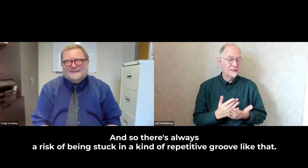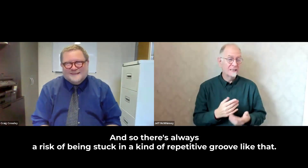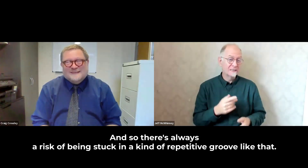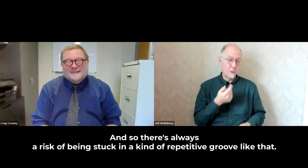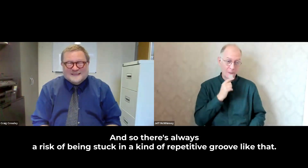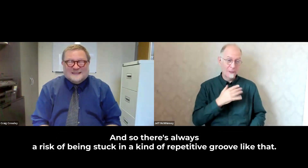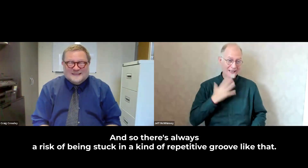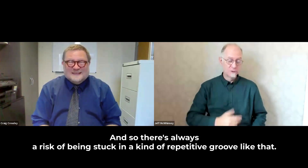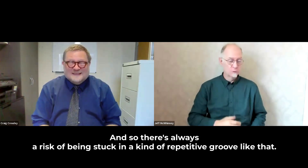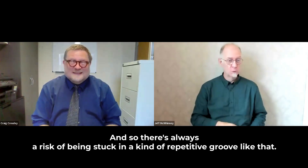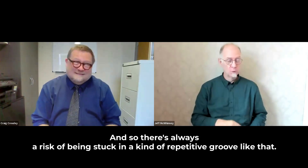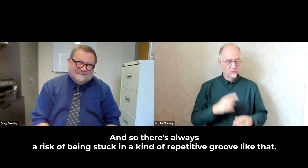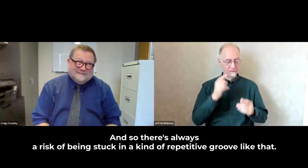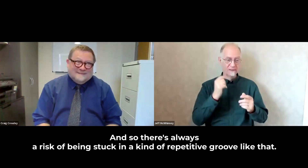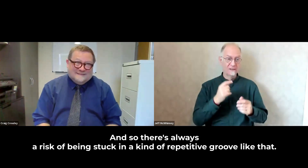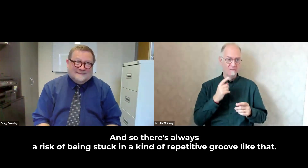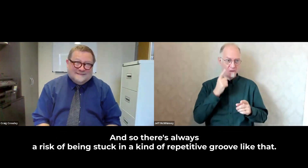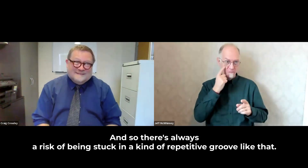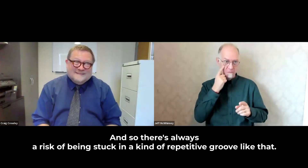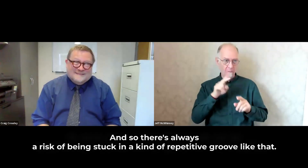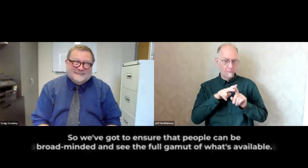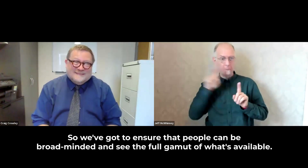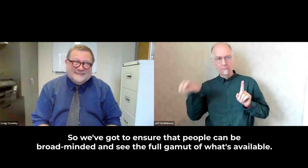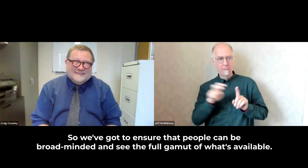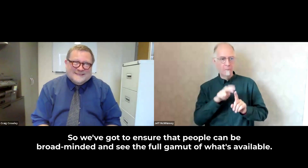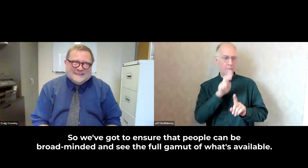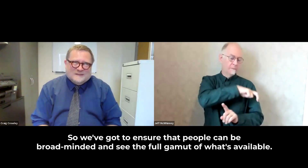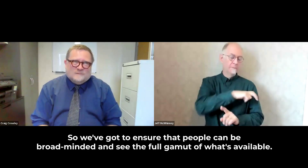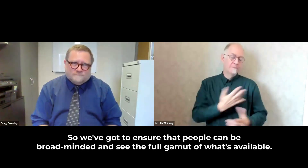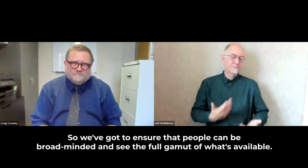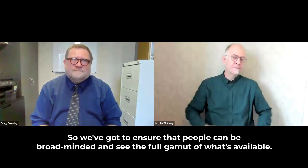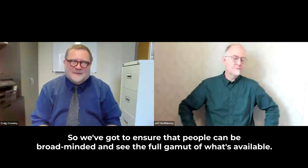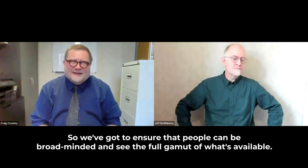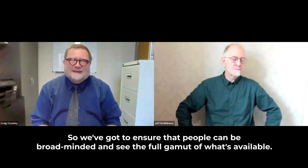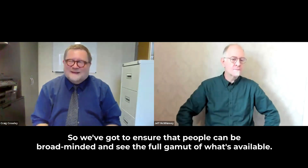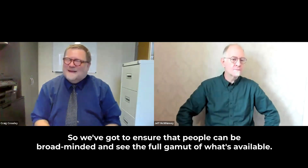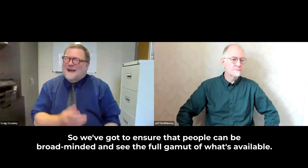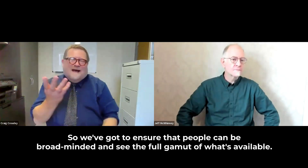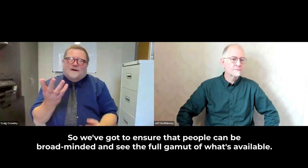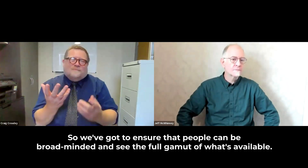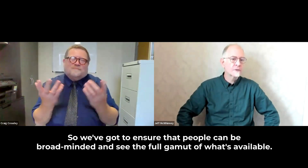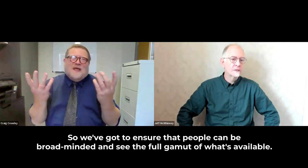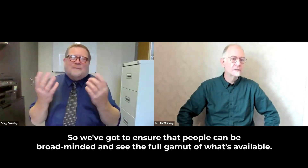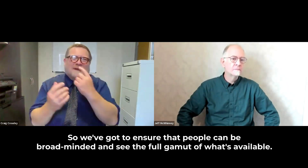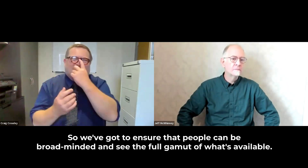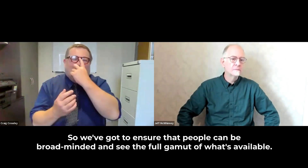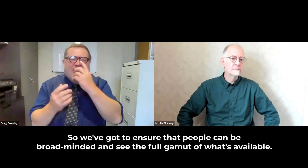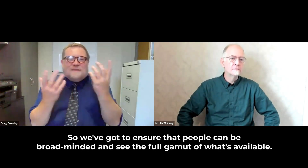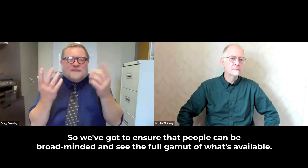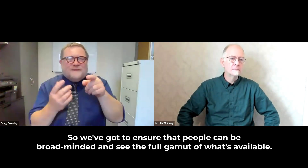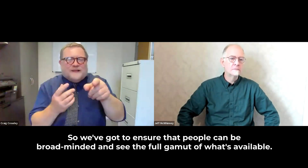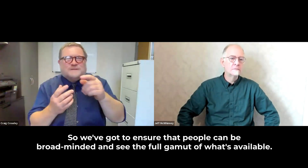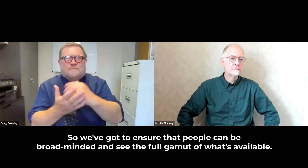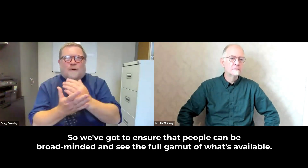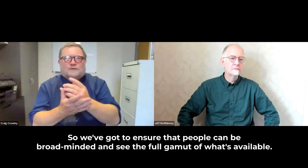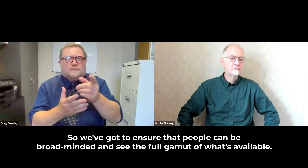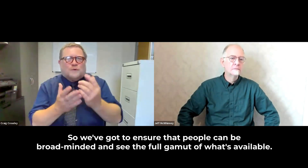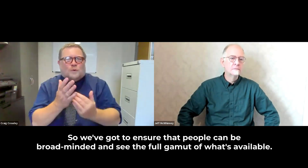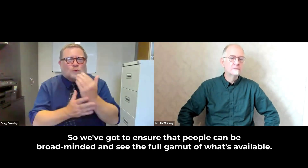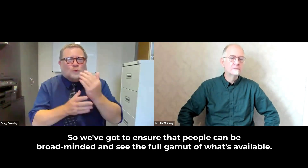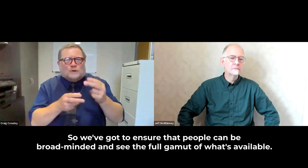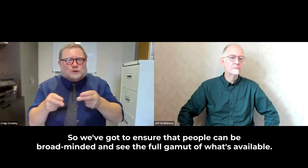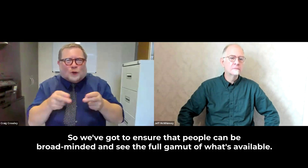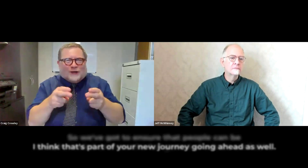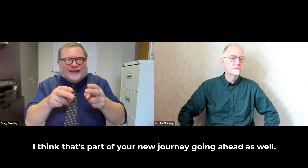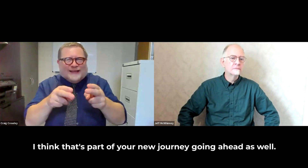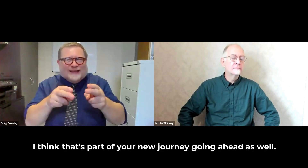always a risk of being stuck in a kind of repetitive groove like that. So we've got to ensure that people can be broad-minded and see the full gamut of what's